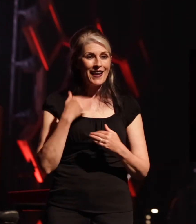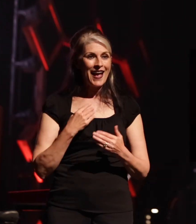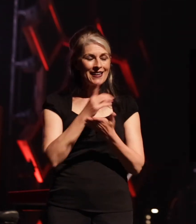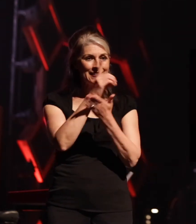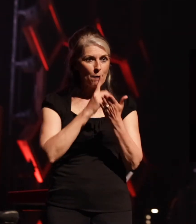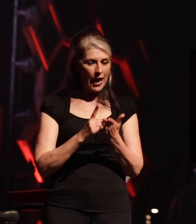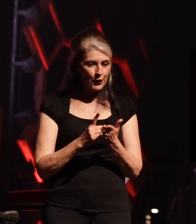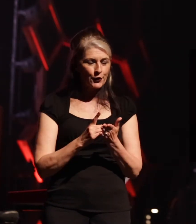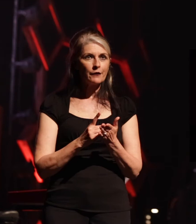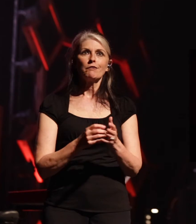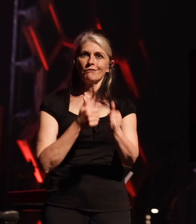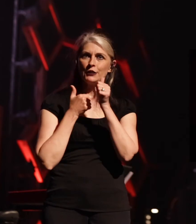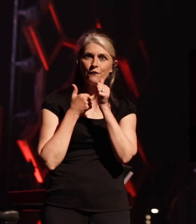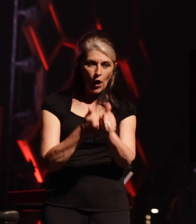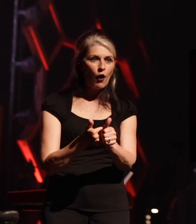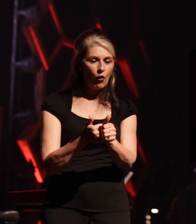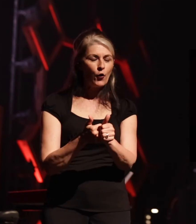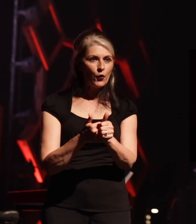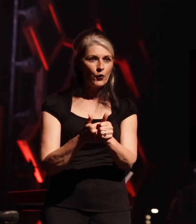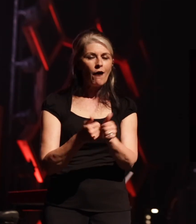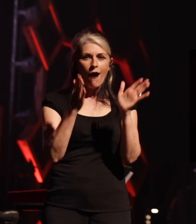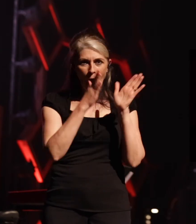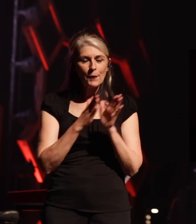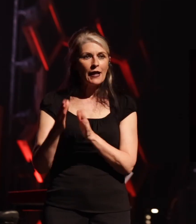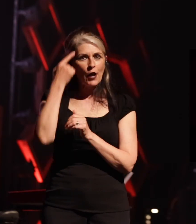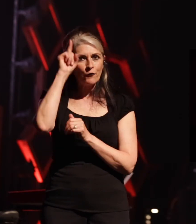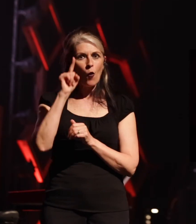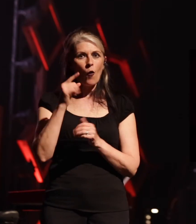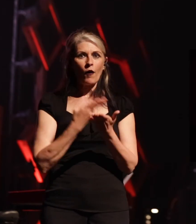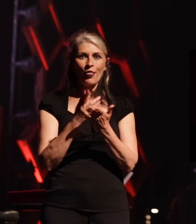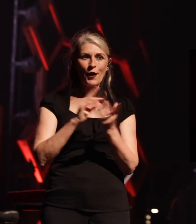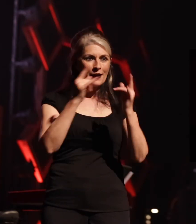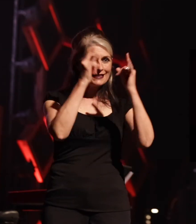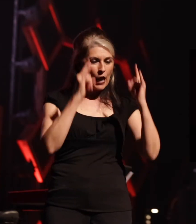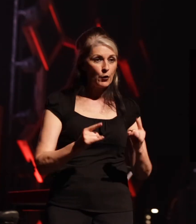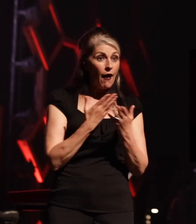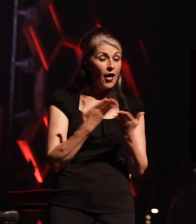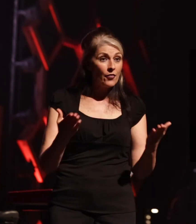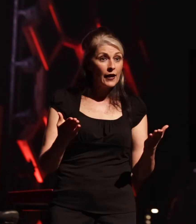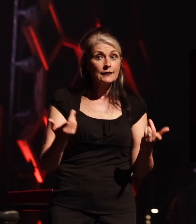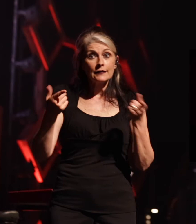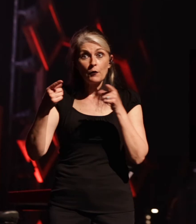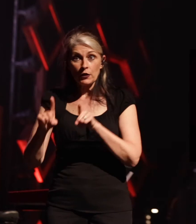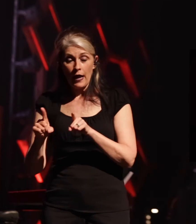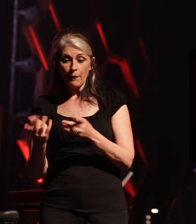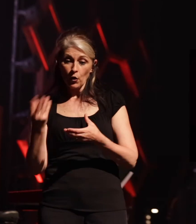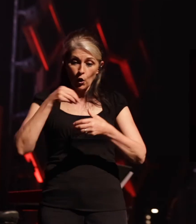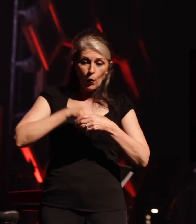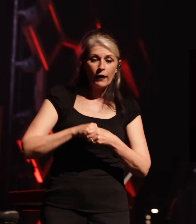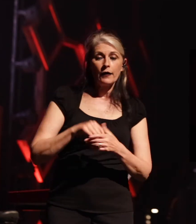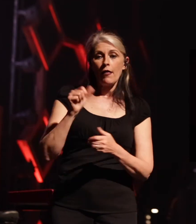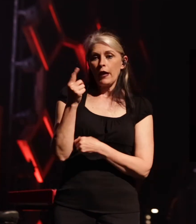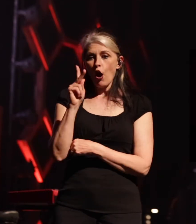for the people to follow. There was a plan for the tabernacle and things that were going to go in it, like the ark and the table and